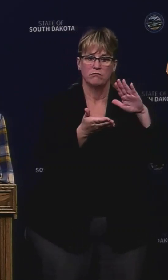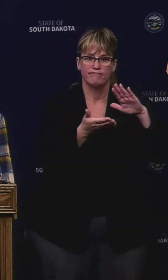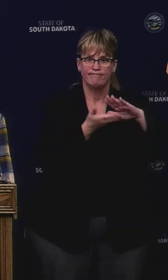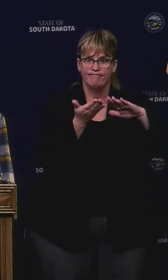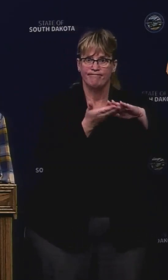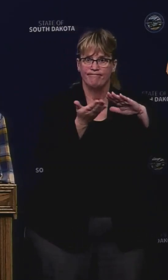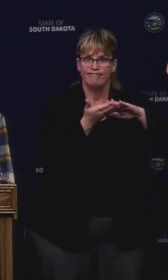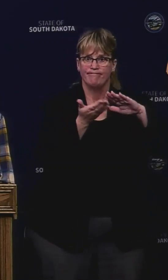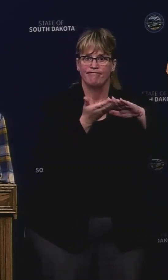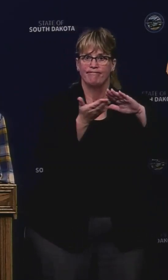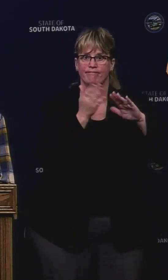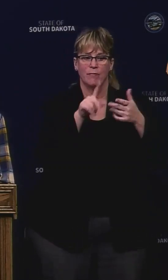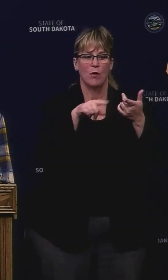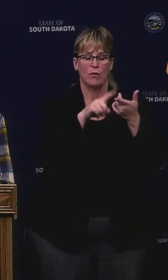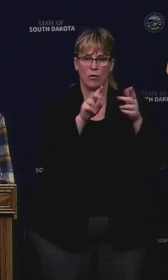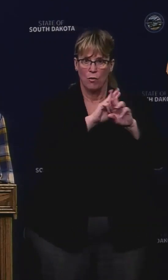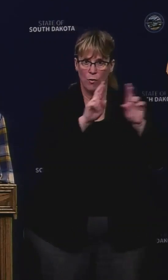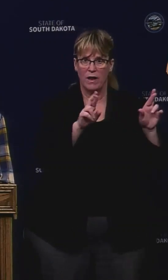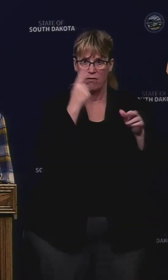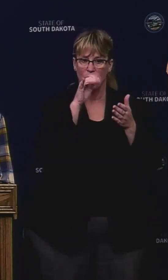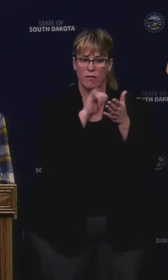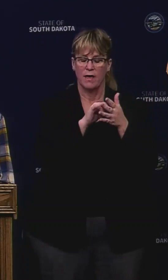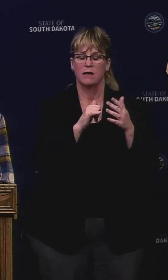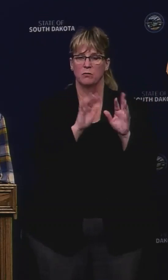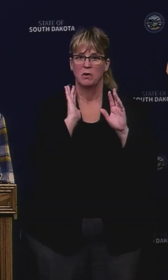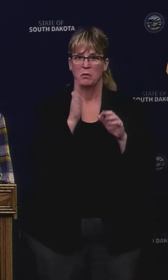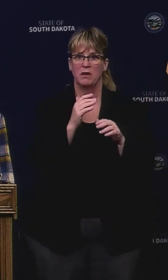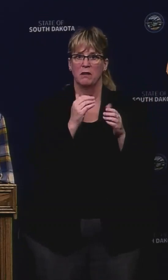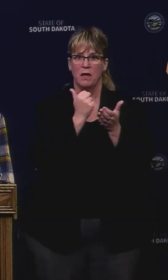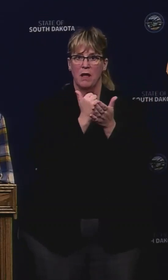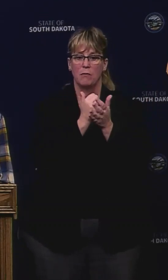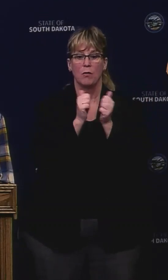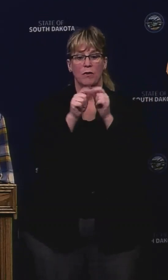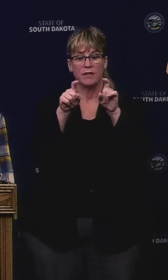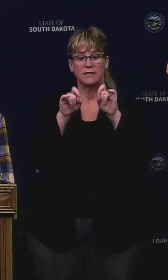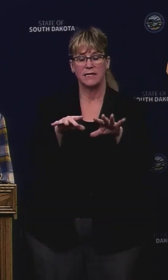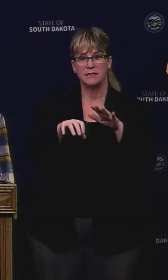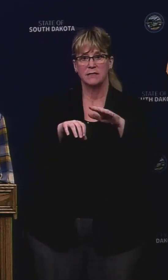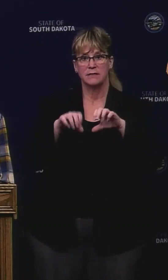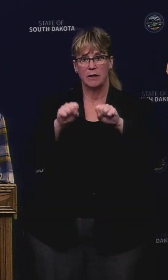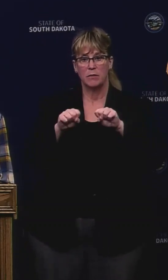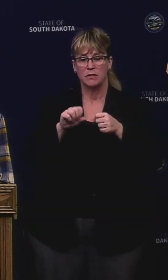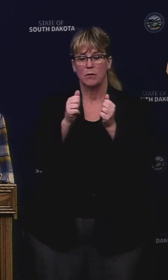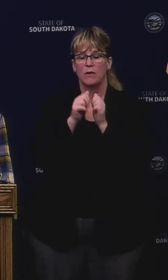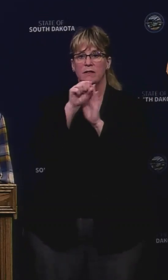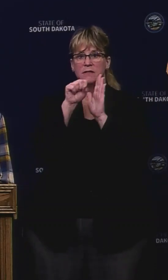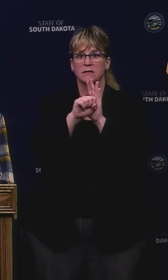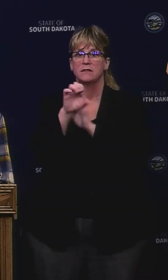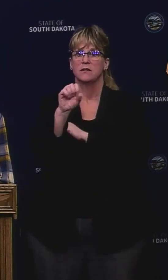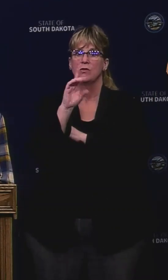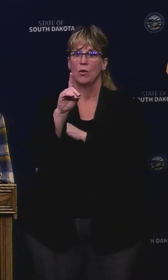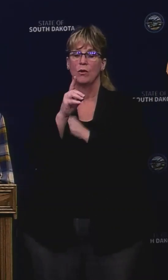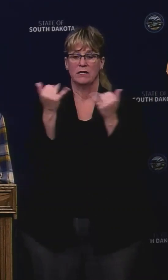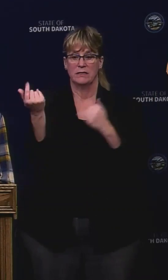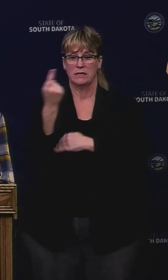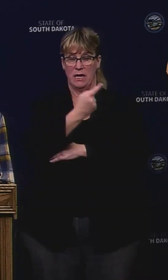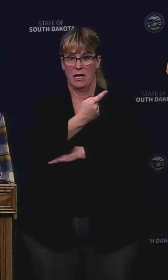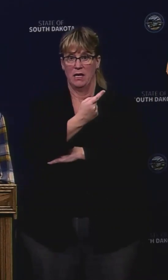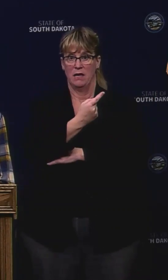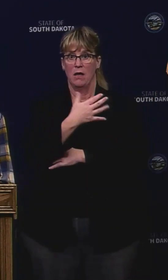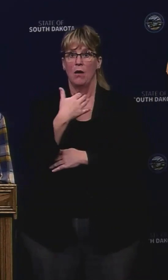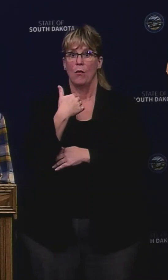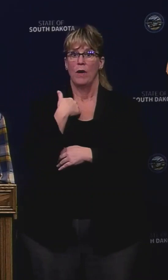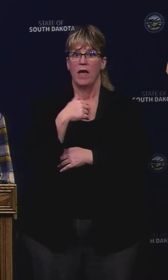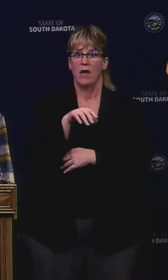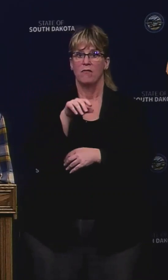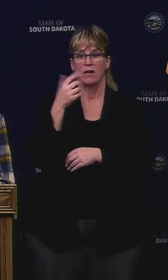and running when they are ready to do so. In testing capabilities, as the state of South Dakota stands today, is